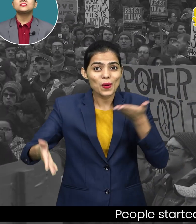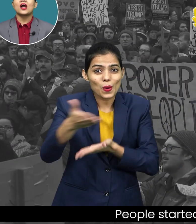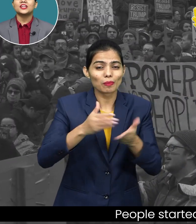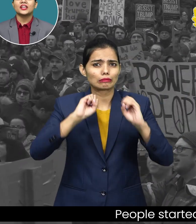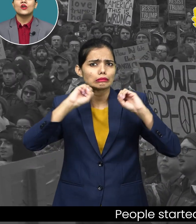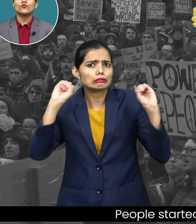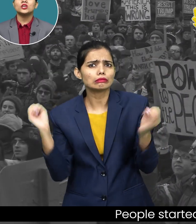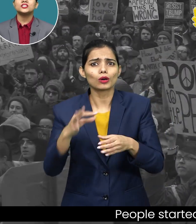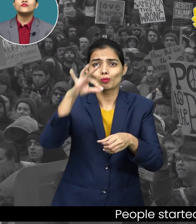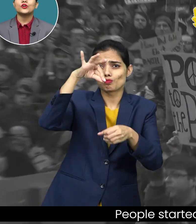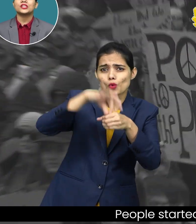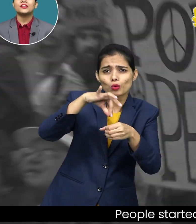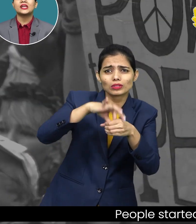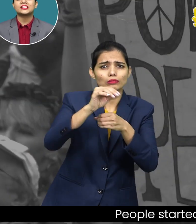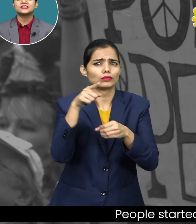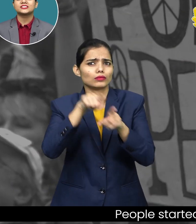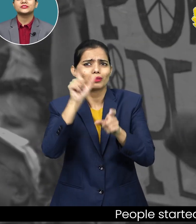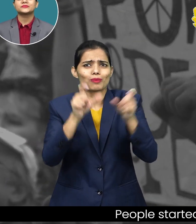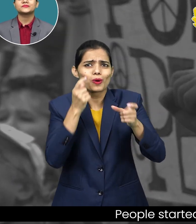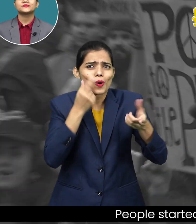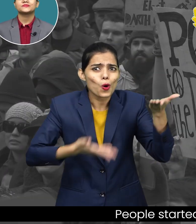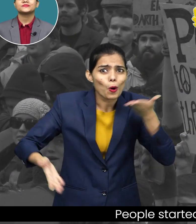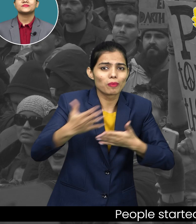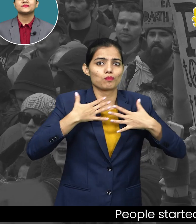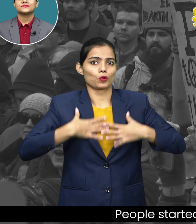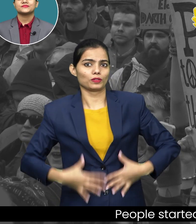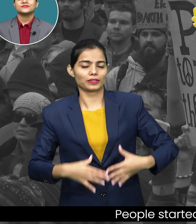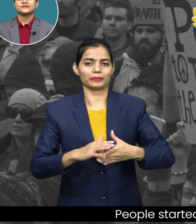People started voicing for their rights.